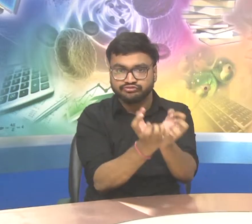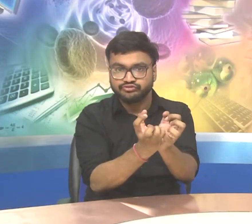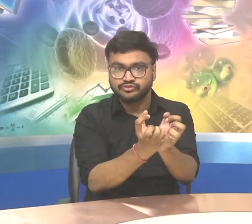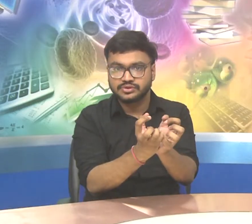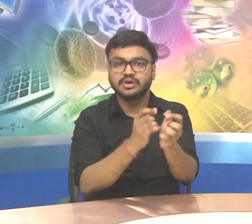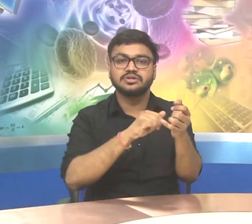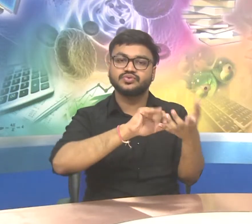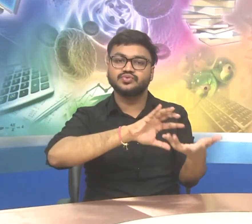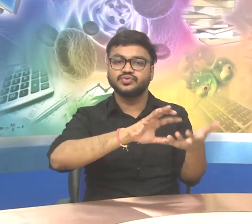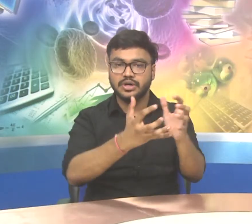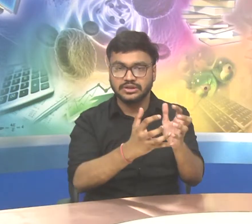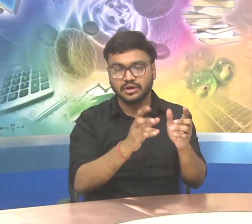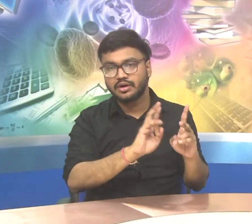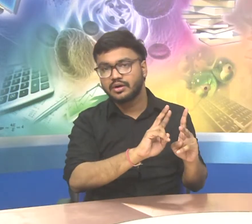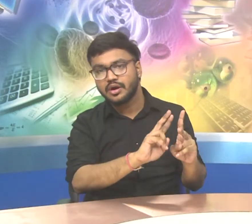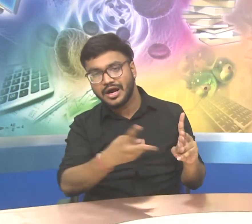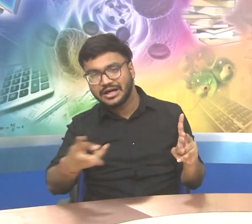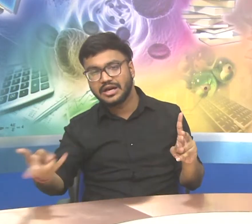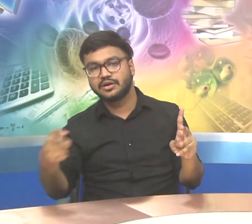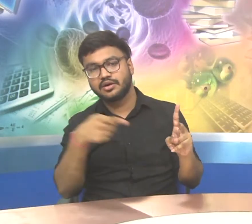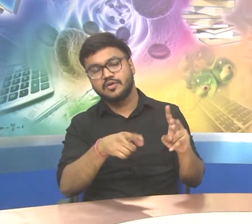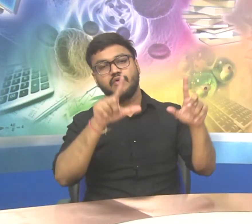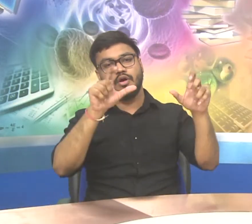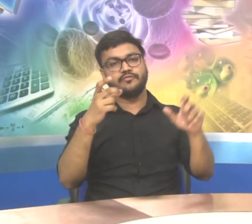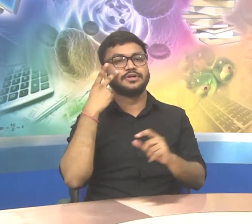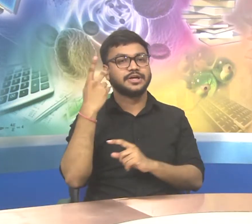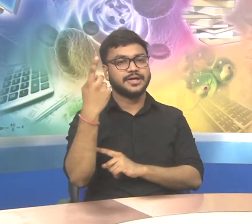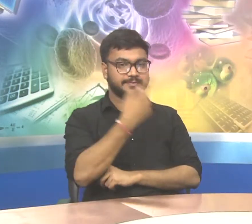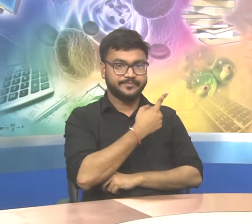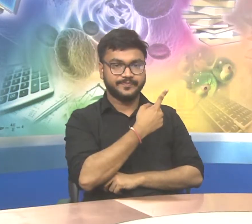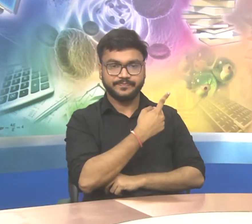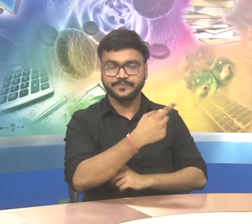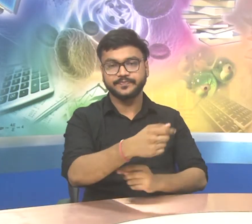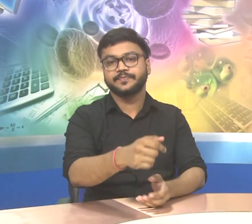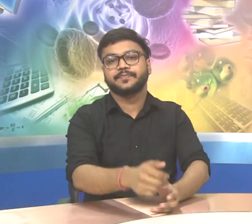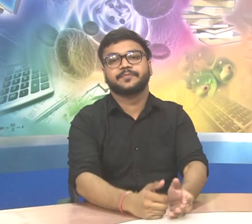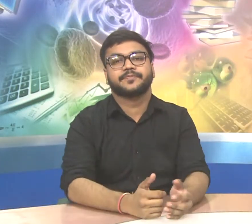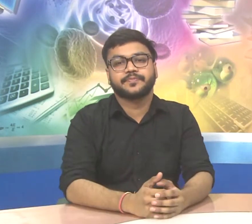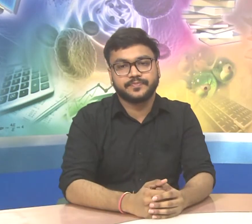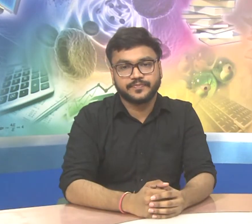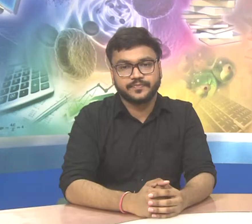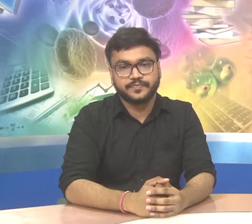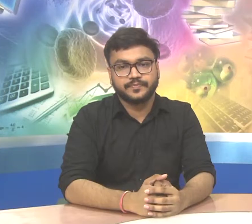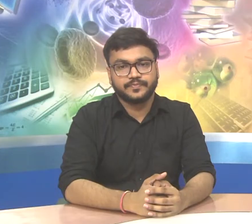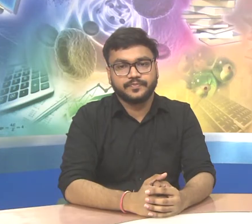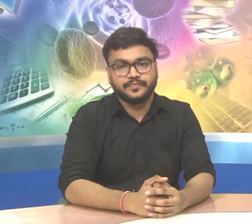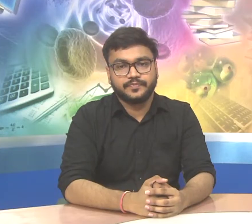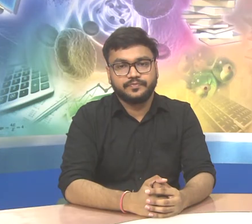For example, water solidified into ice cubes in the freezer.